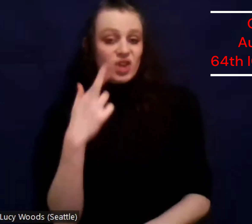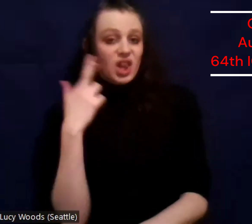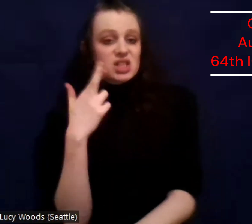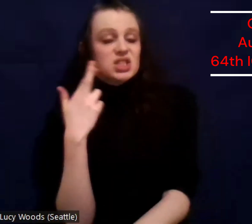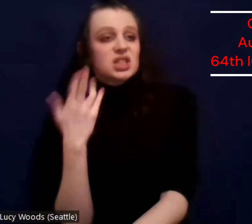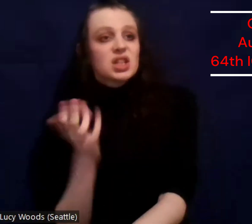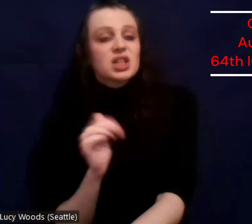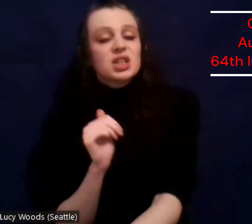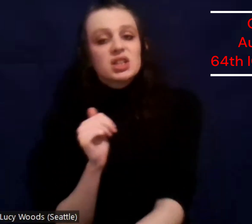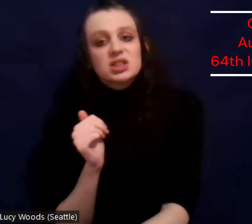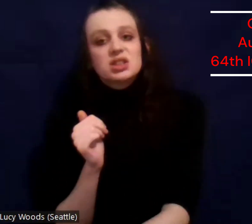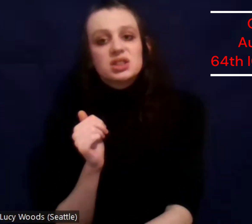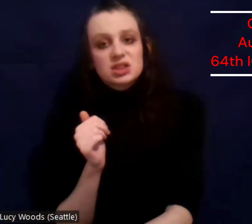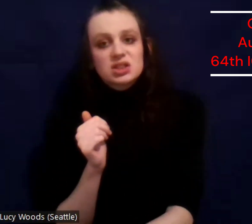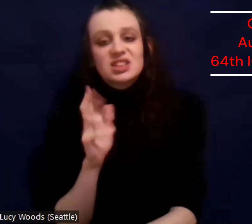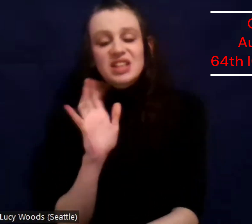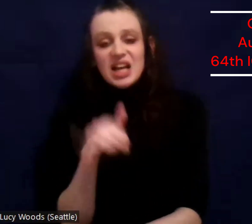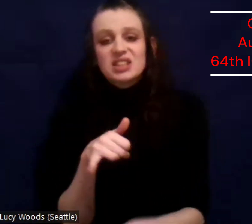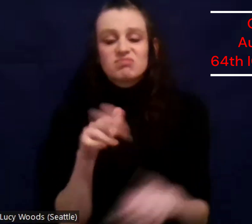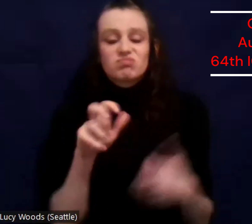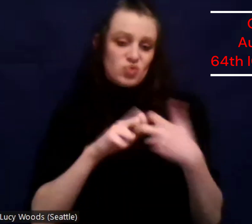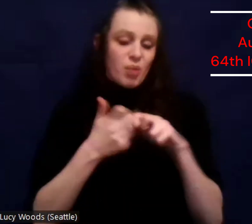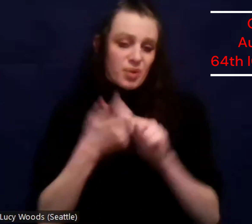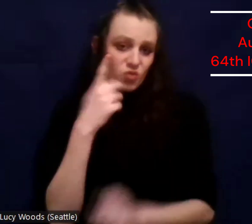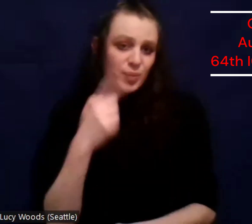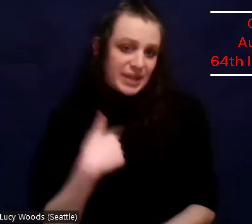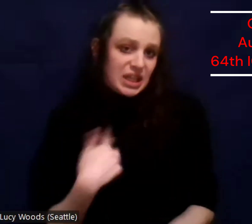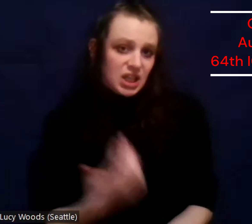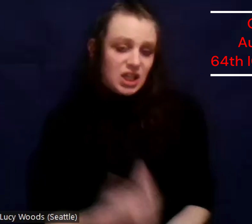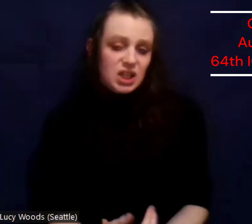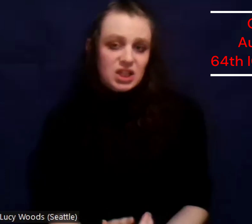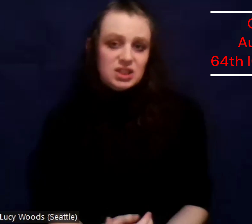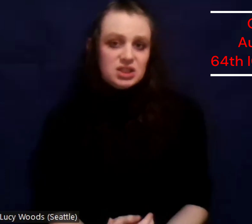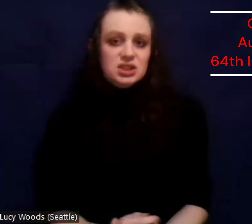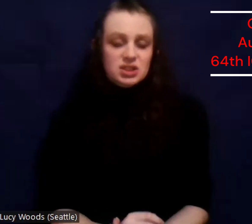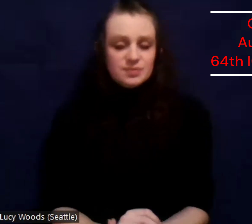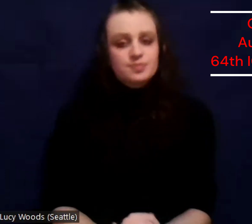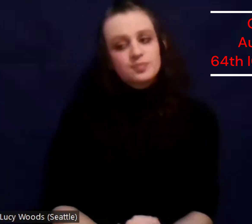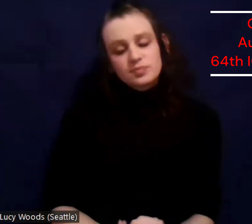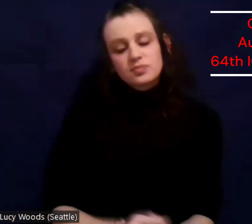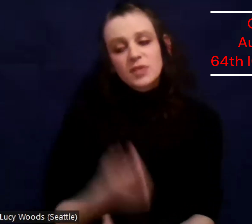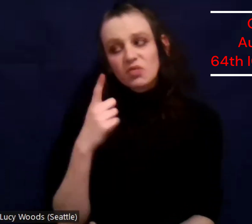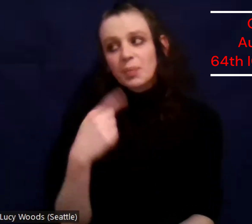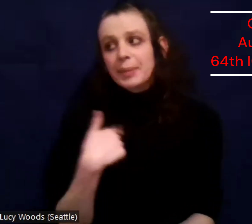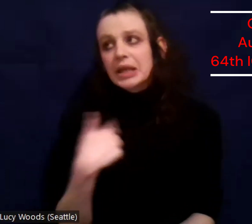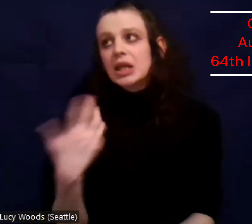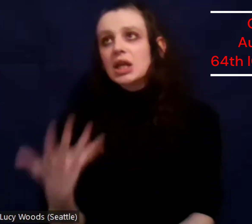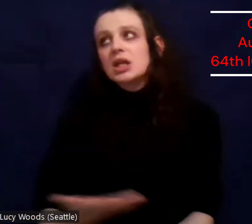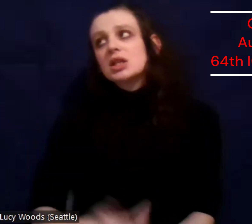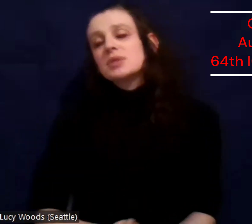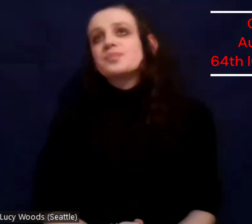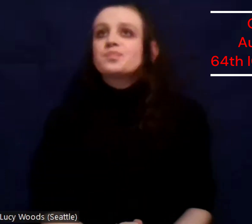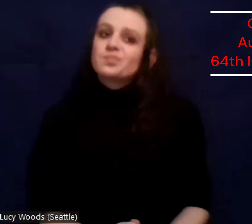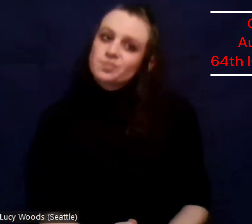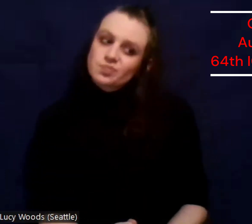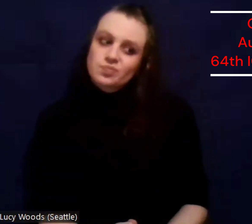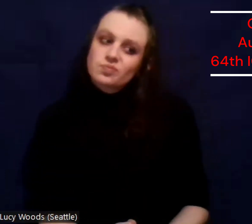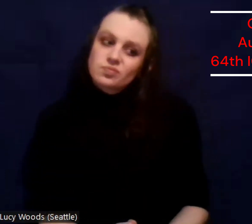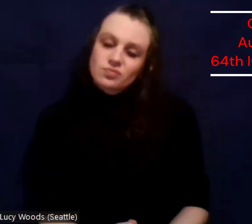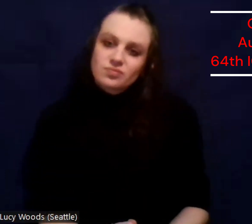that it was problematic. I was the kind of guy who would